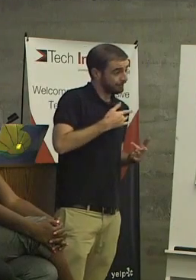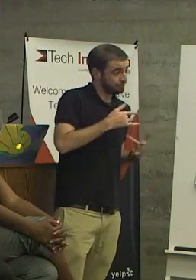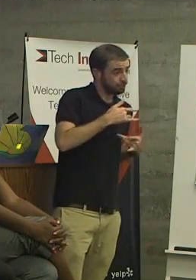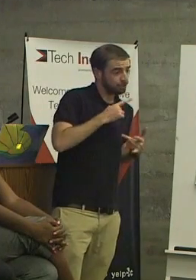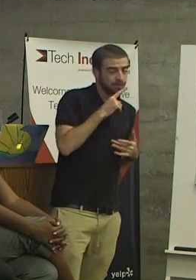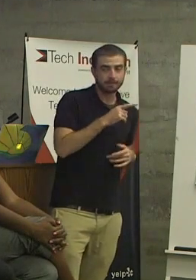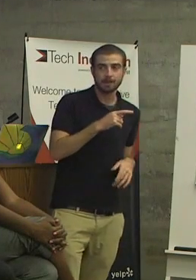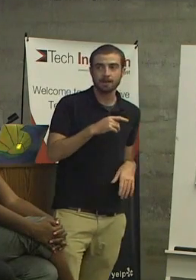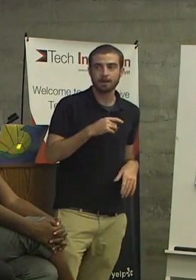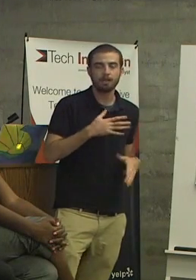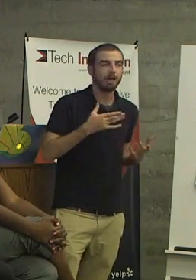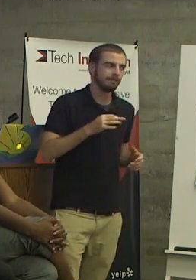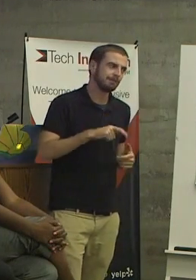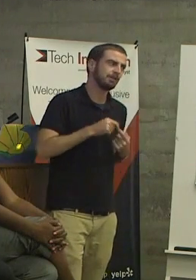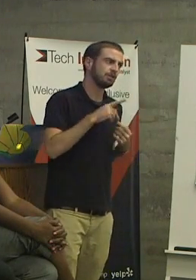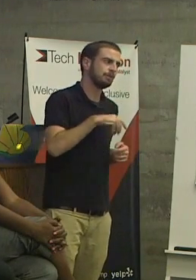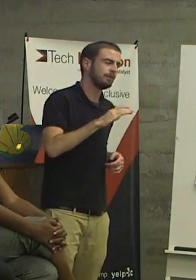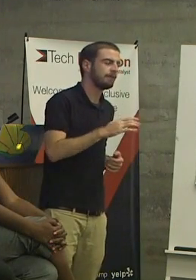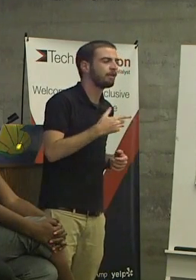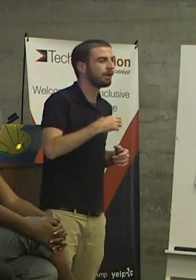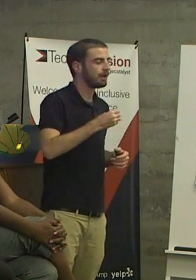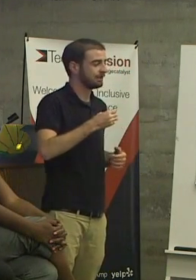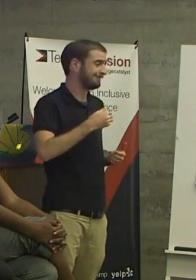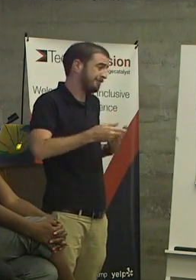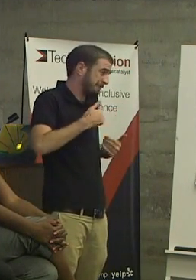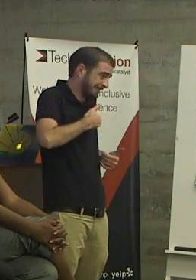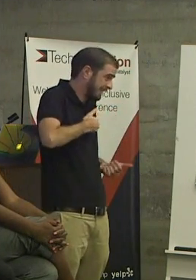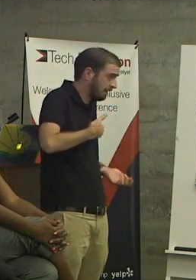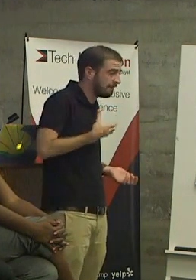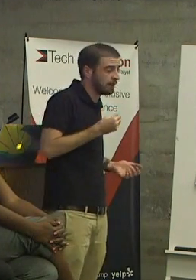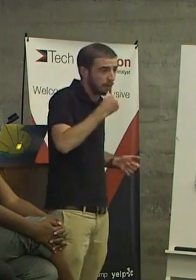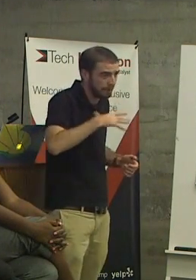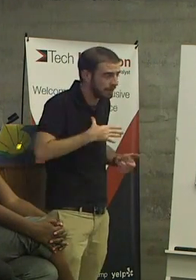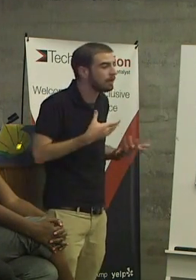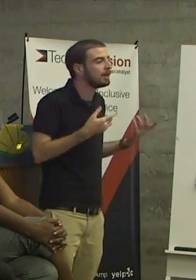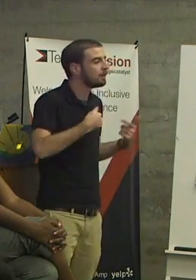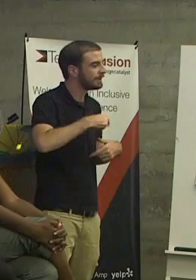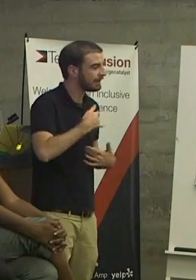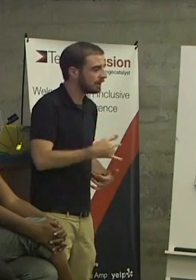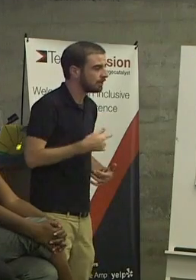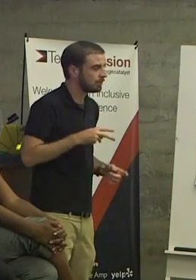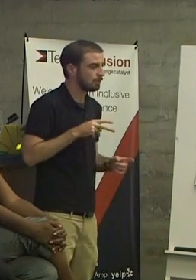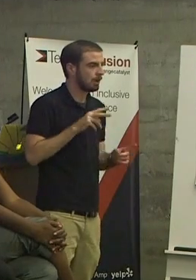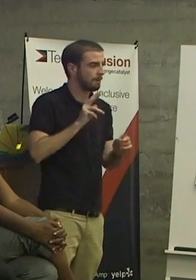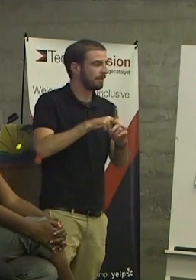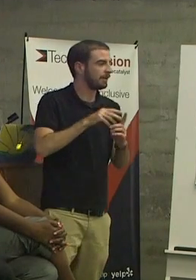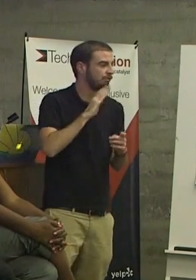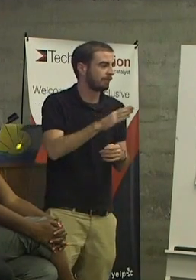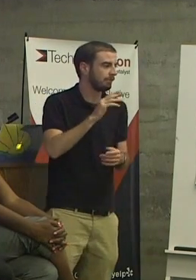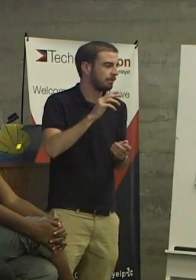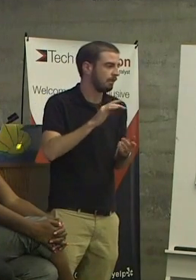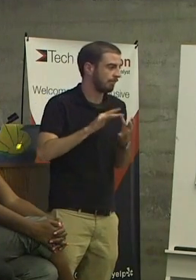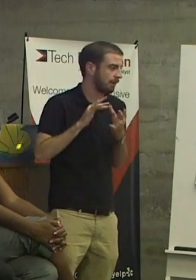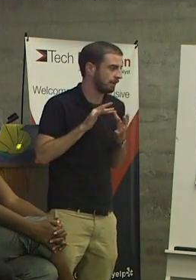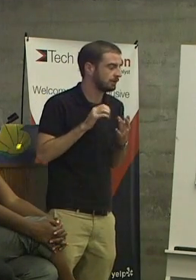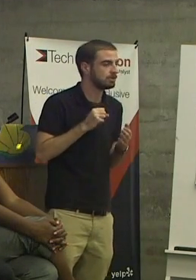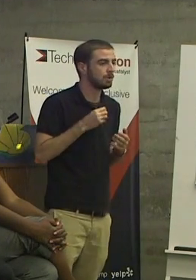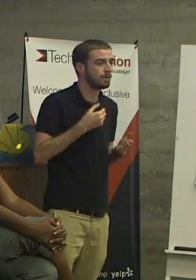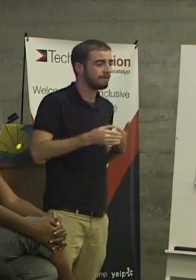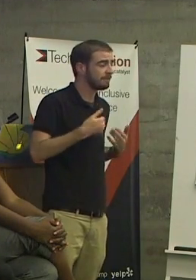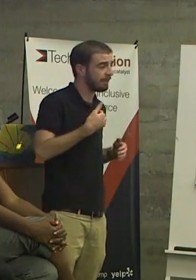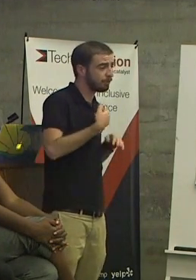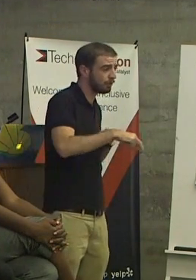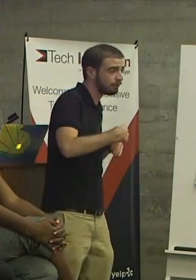of, especially people of color, and even myself and women, we tend to apply directly online. So even if there is a